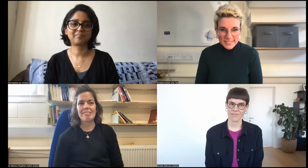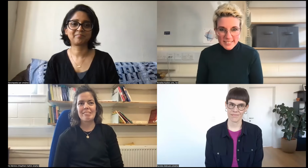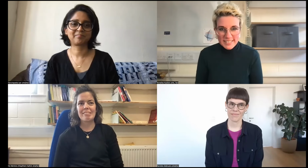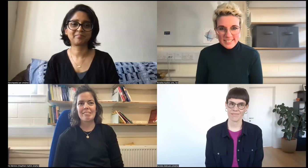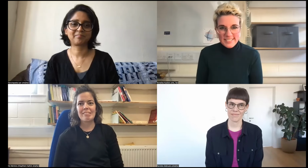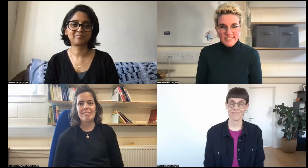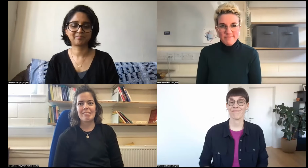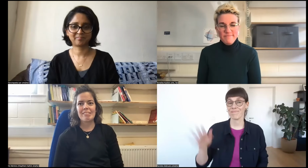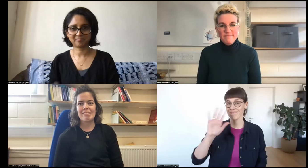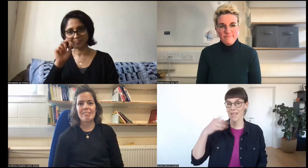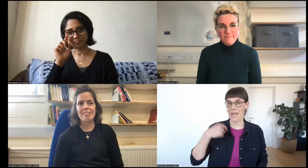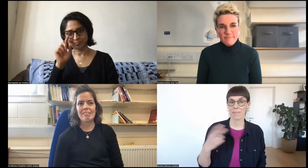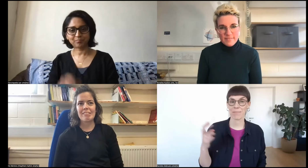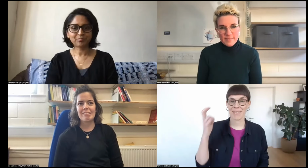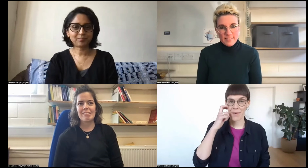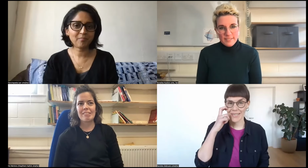lesbians.